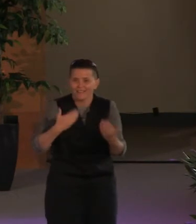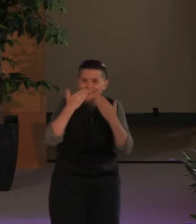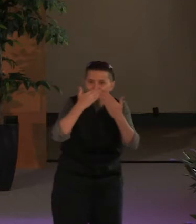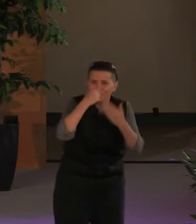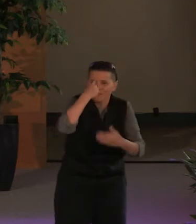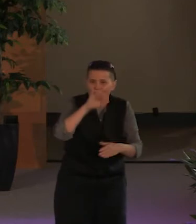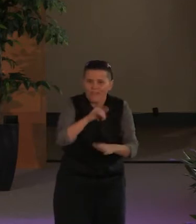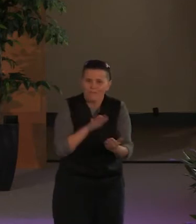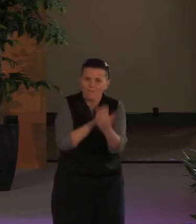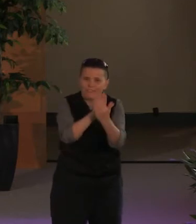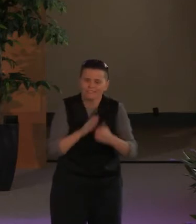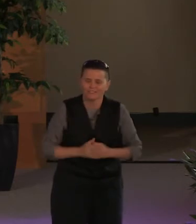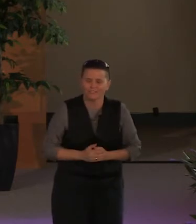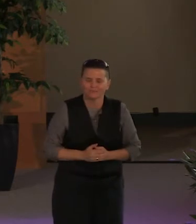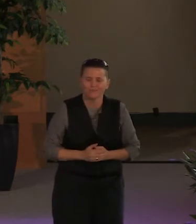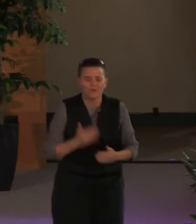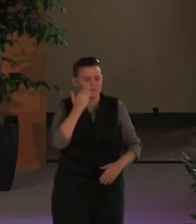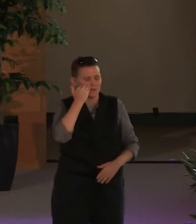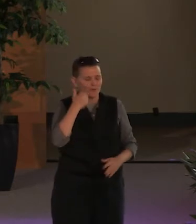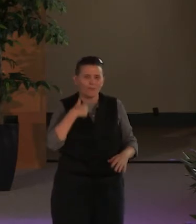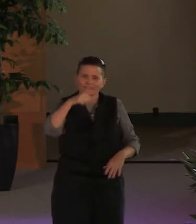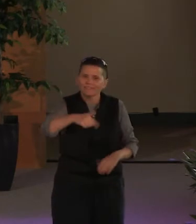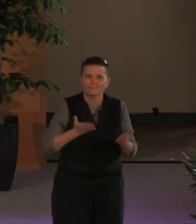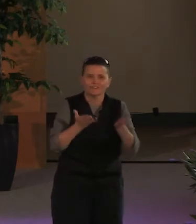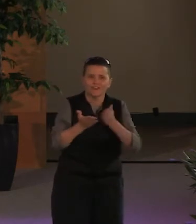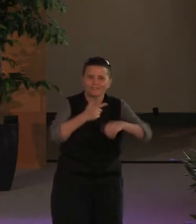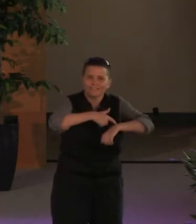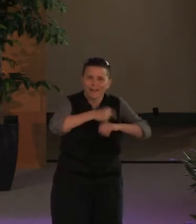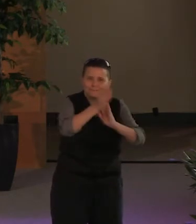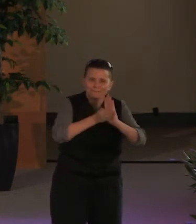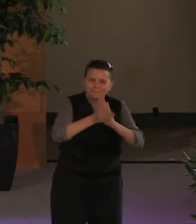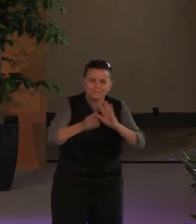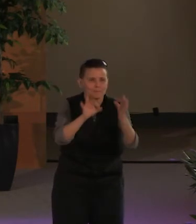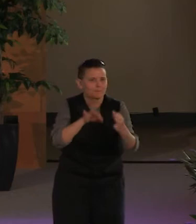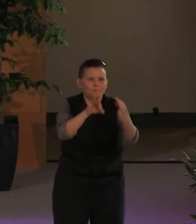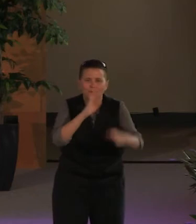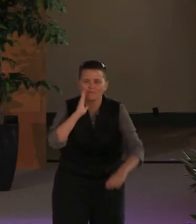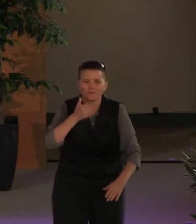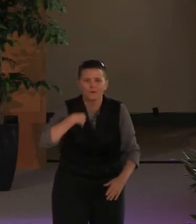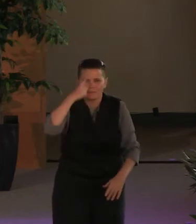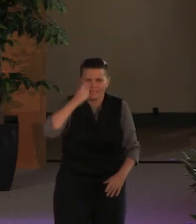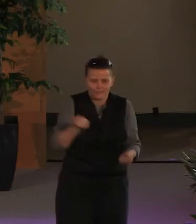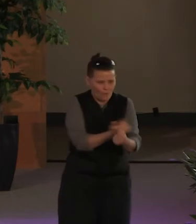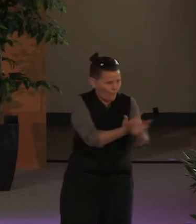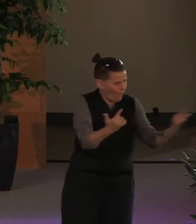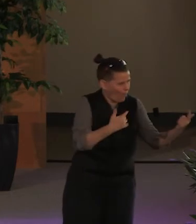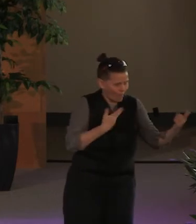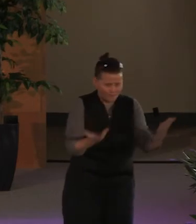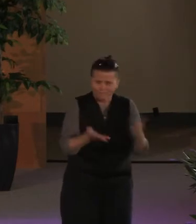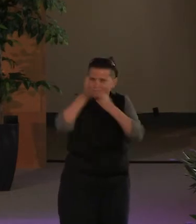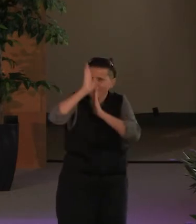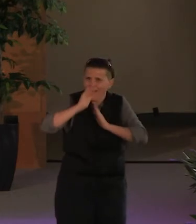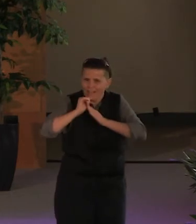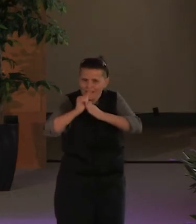to a perfect service, knowing that we are each and every one of us divinely led and moving toward